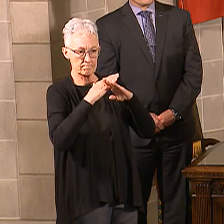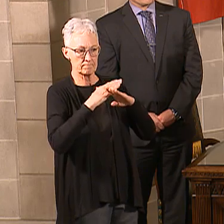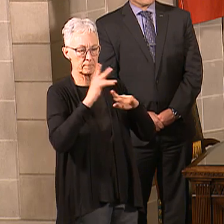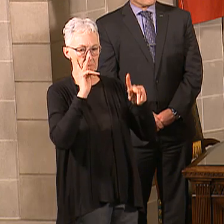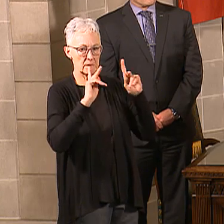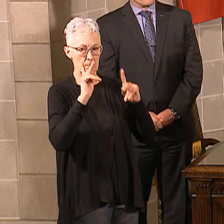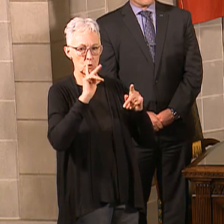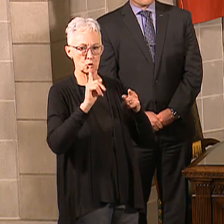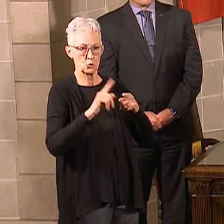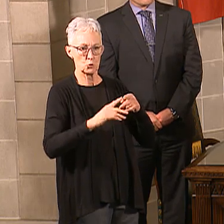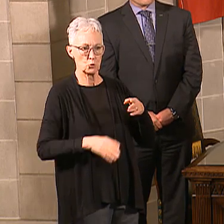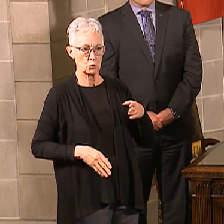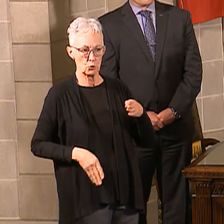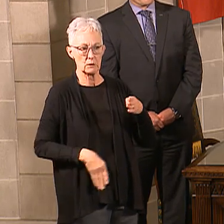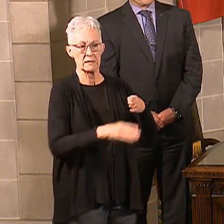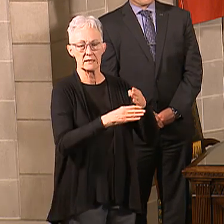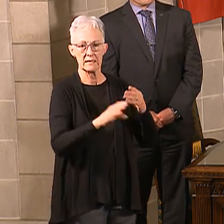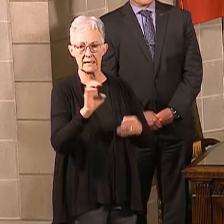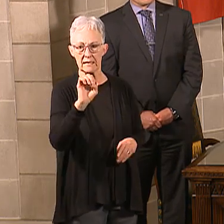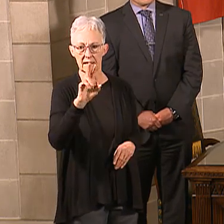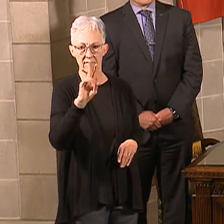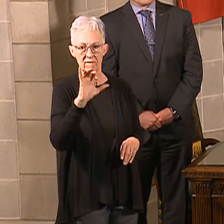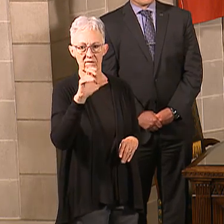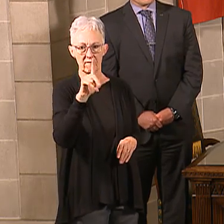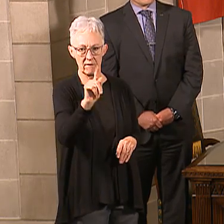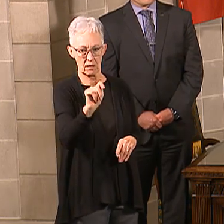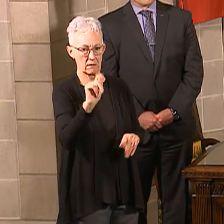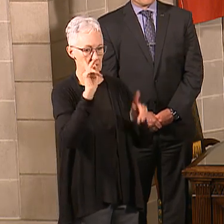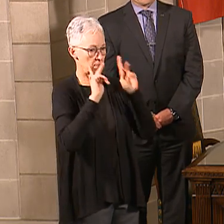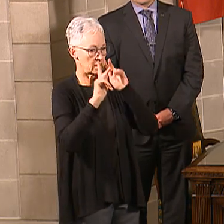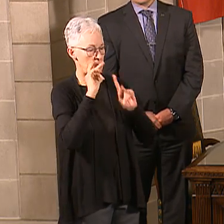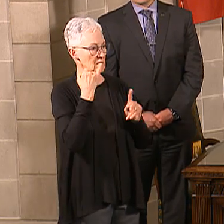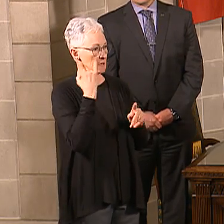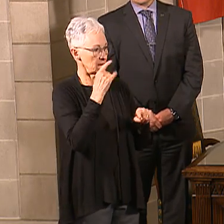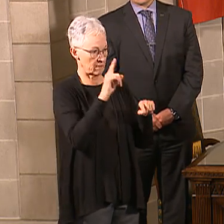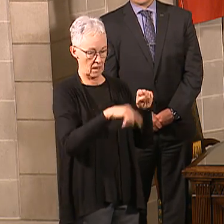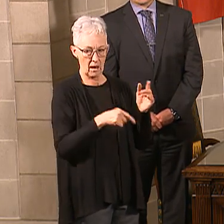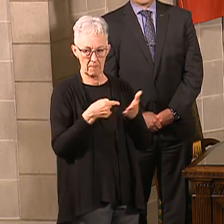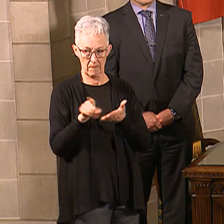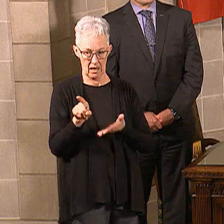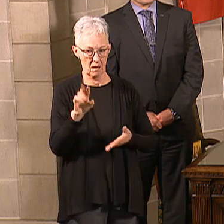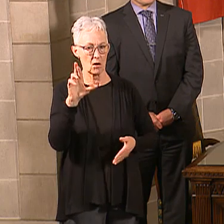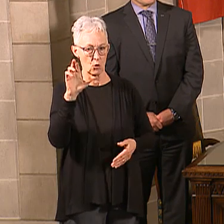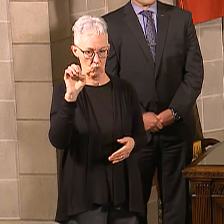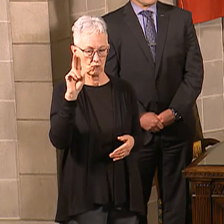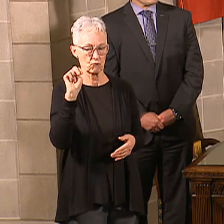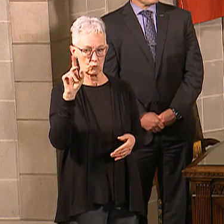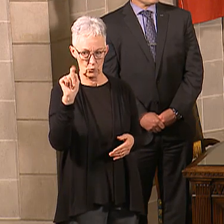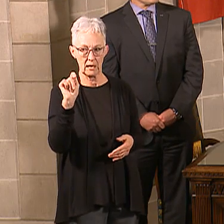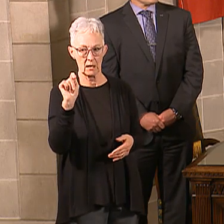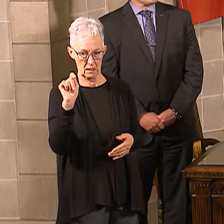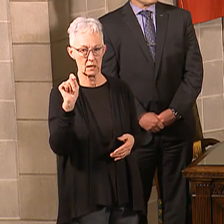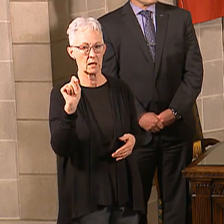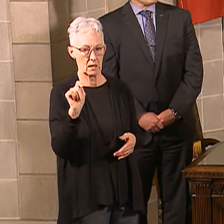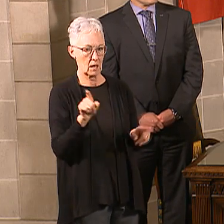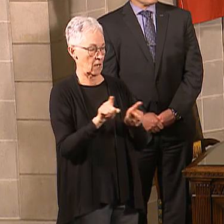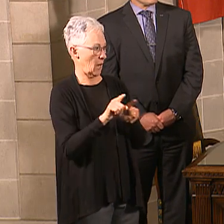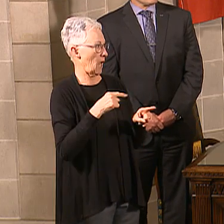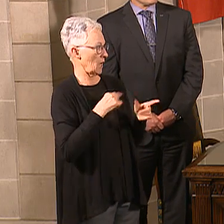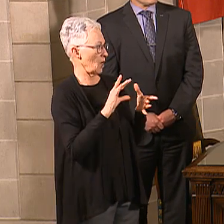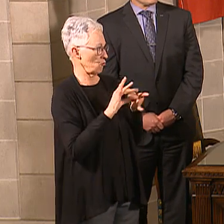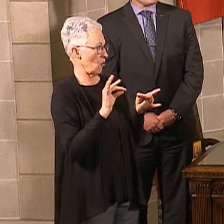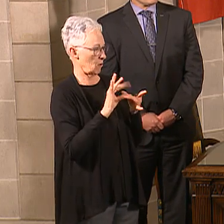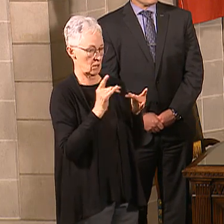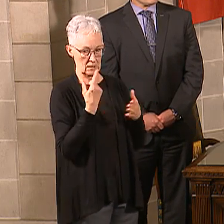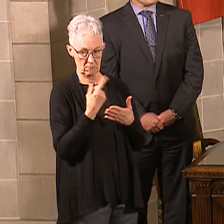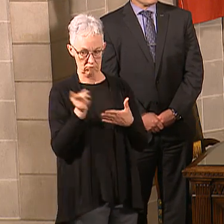what we would have to do, who has the authority actually to do that. And again, I would, as I did last week, when we got